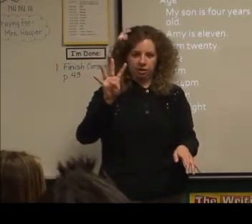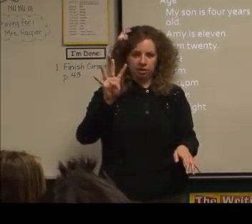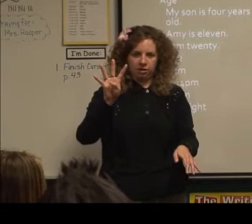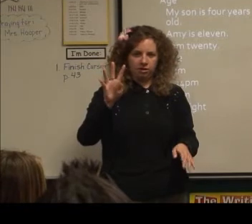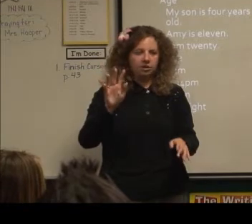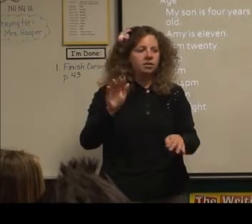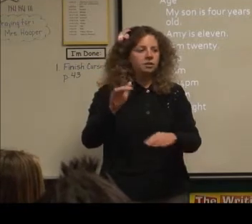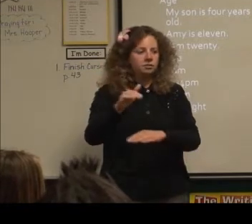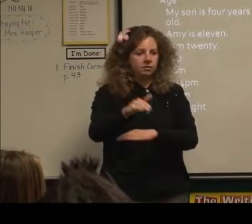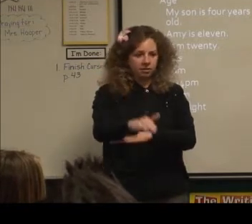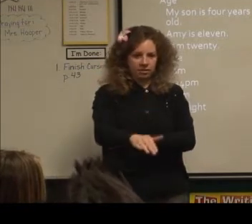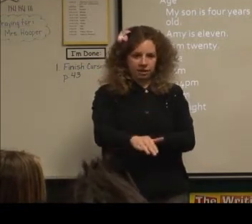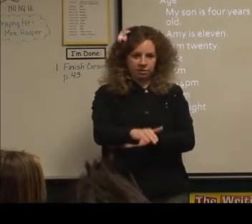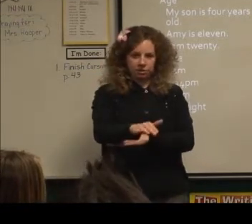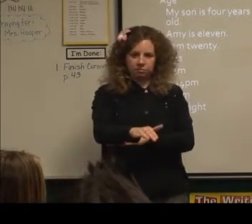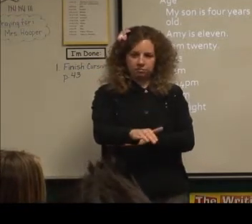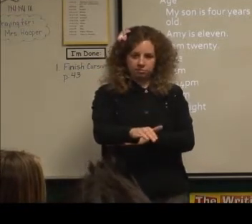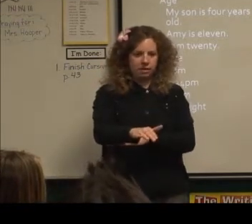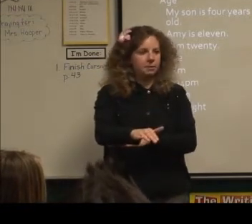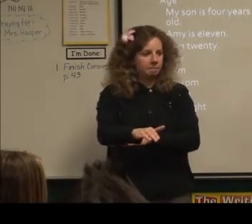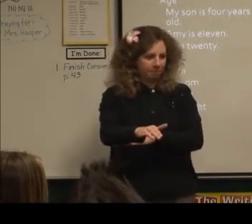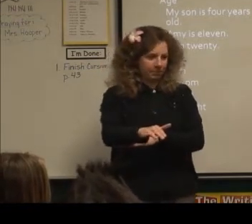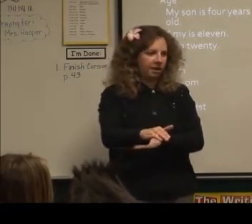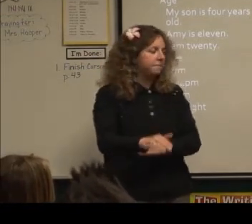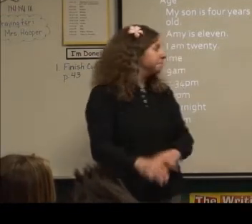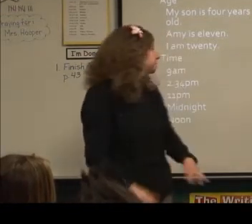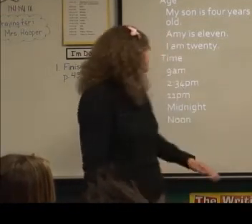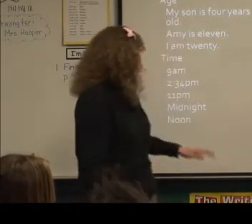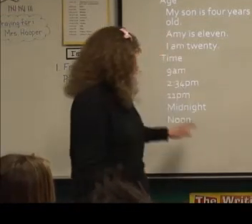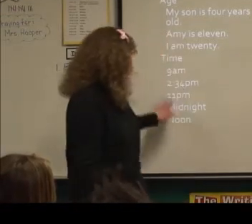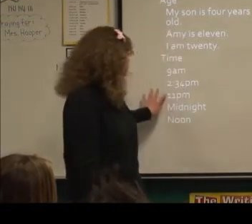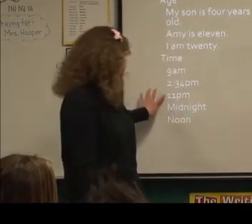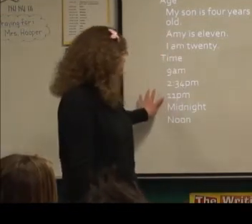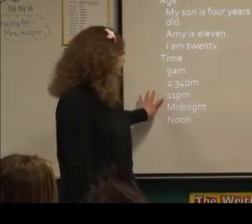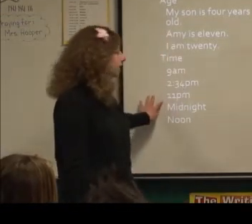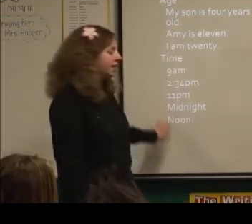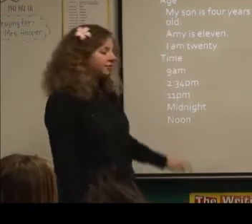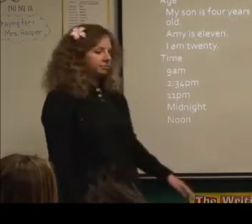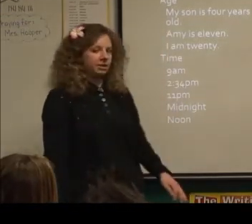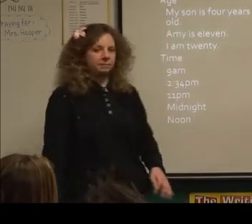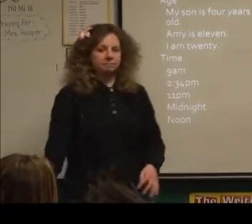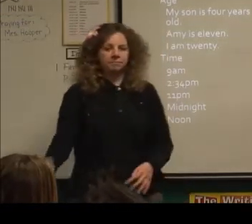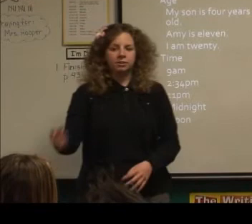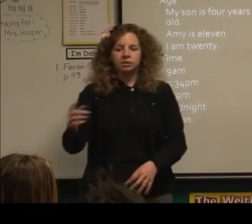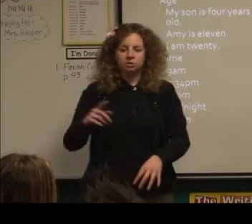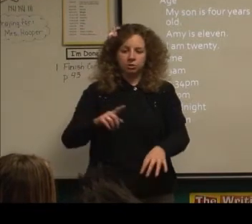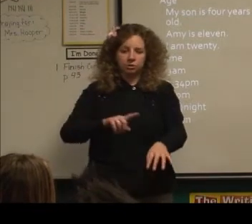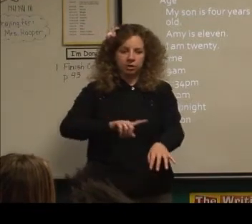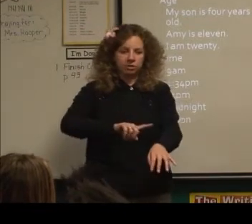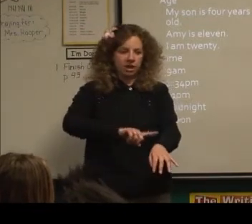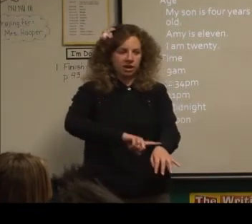2:34 in the afternoon, p.m. Okay? We do 11 p.m. So you would go